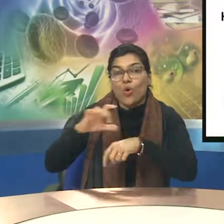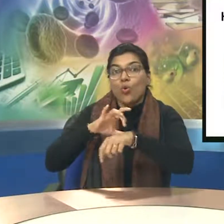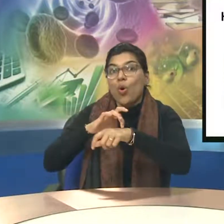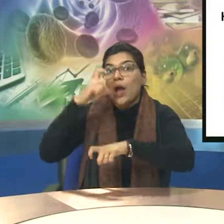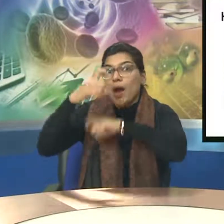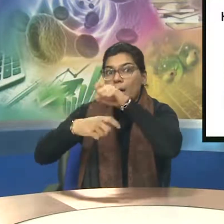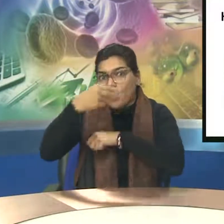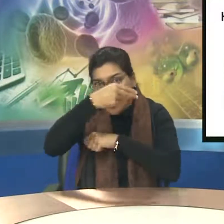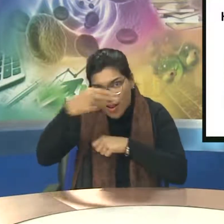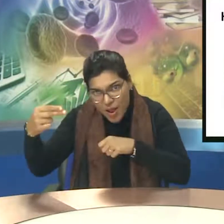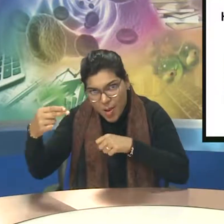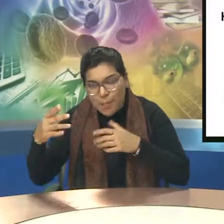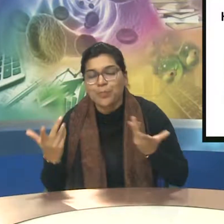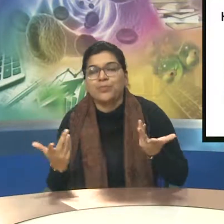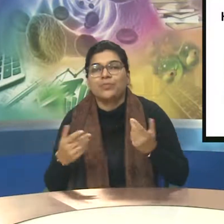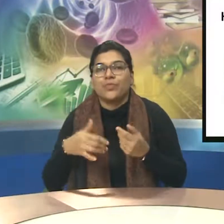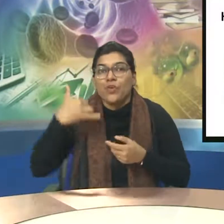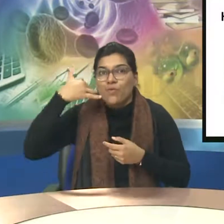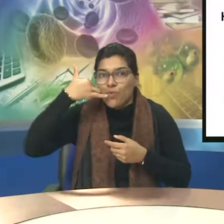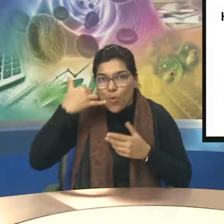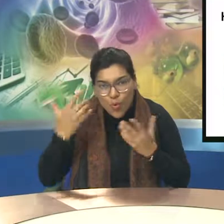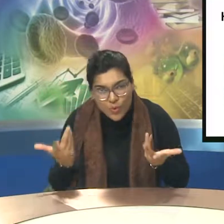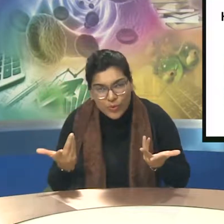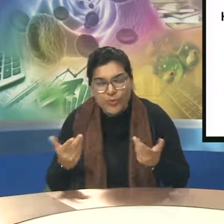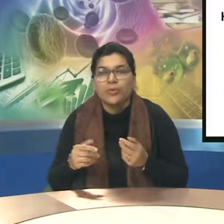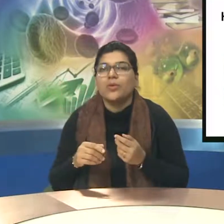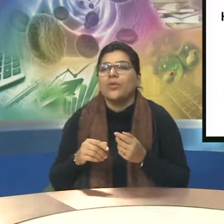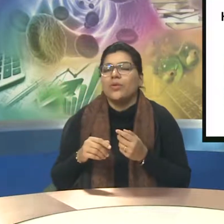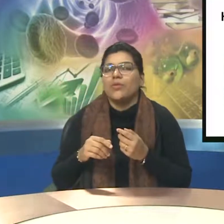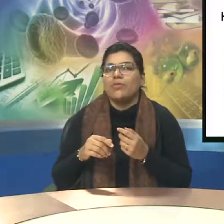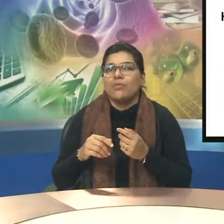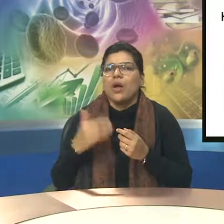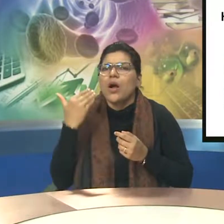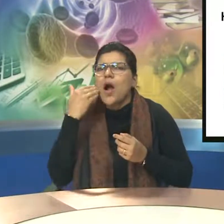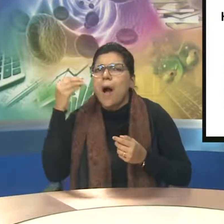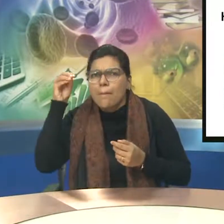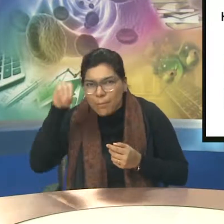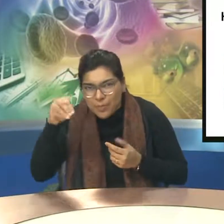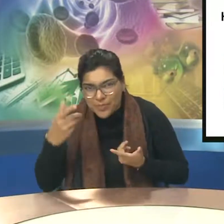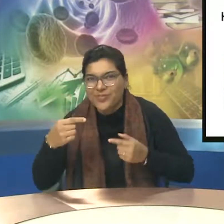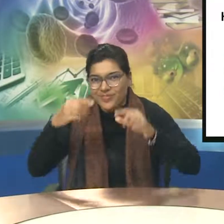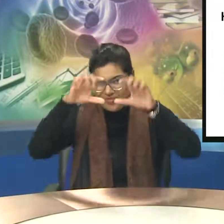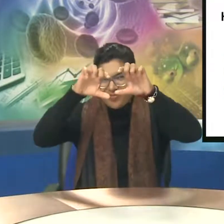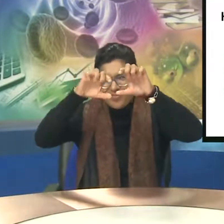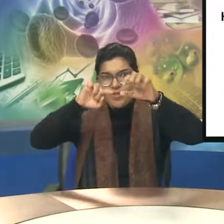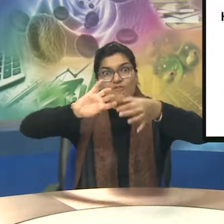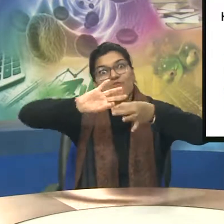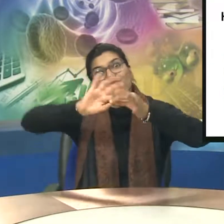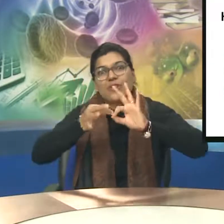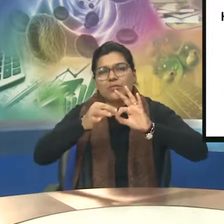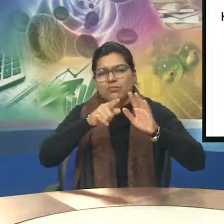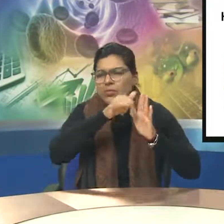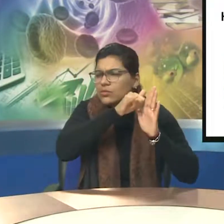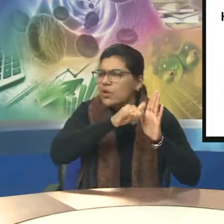our paragraph or our particular information. For example, if you have